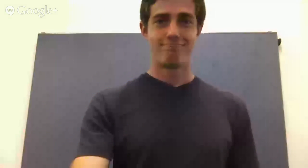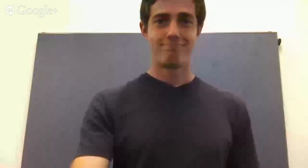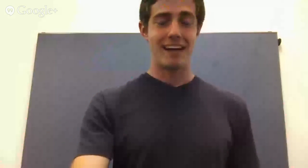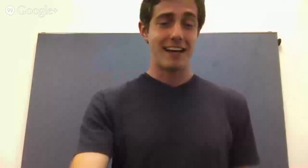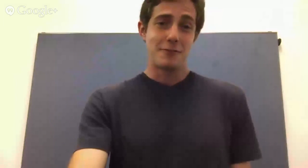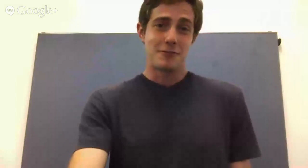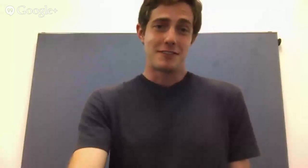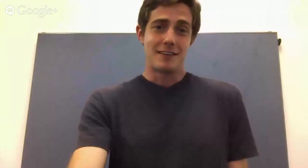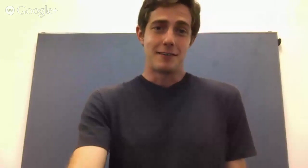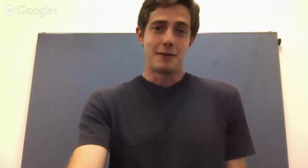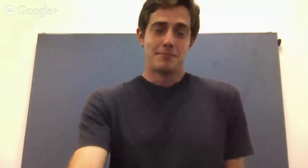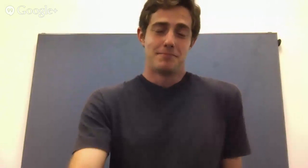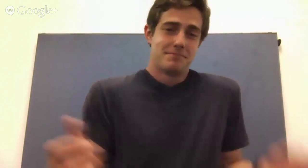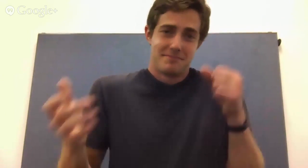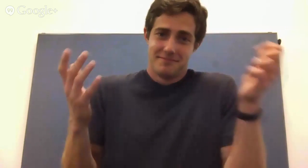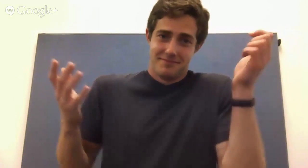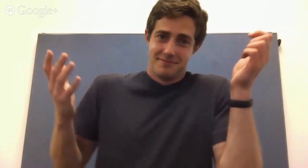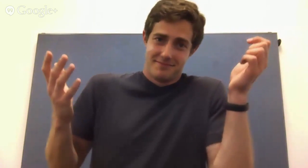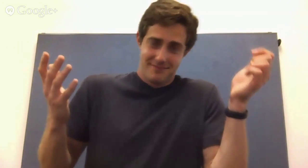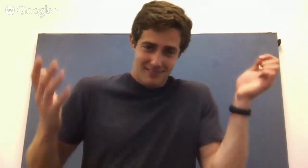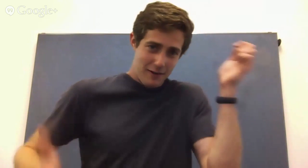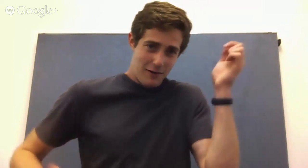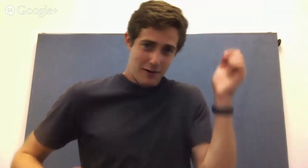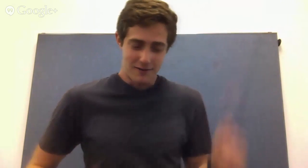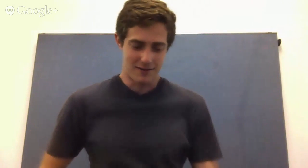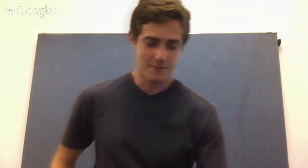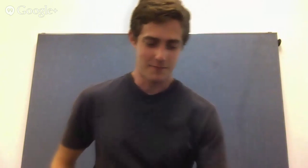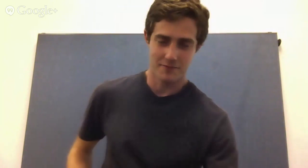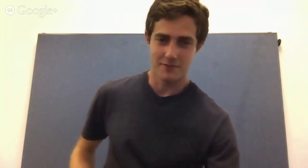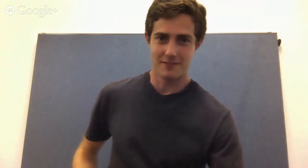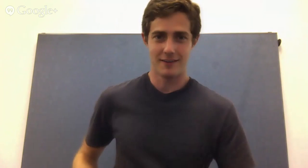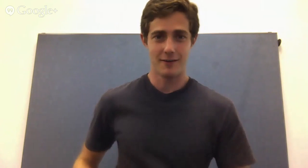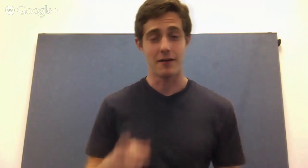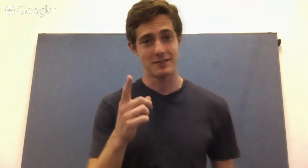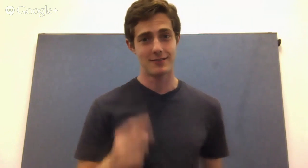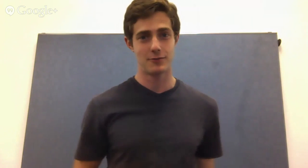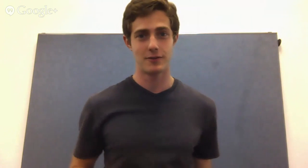I guess I'll just end it here. Oh, here, I'm going to teach you another sign.